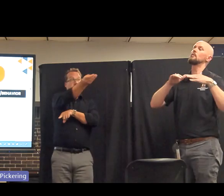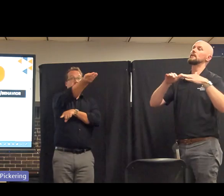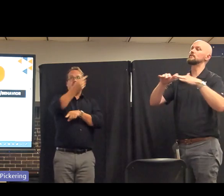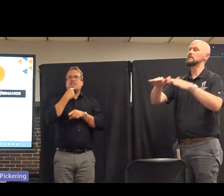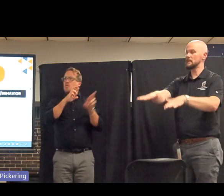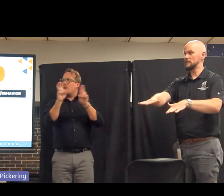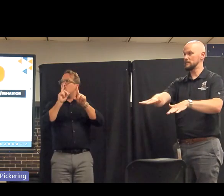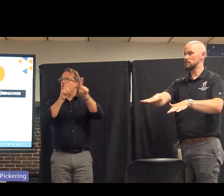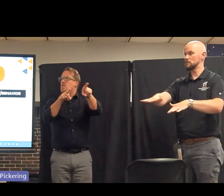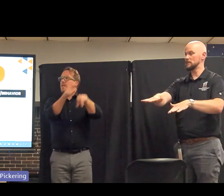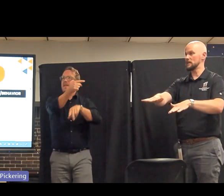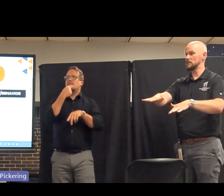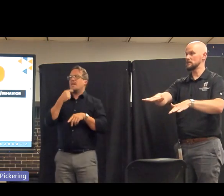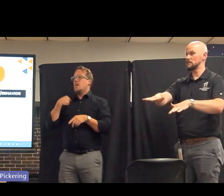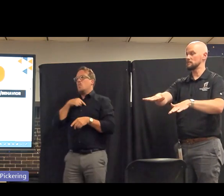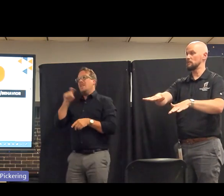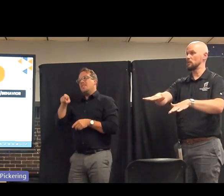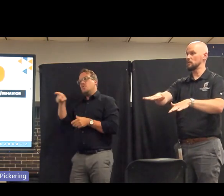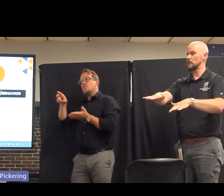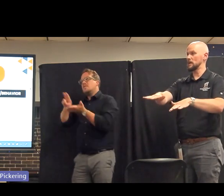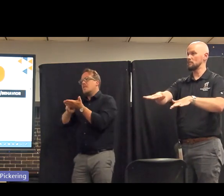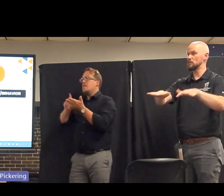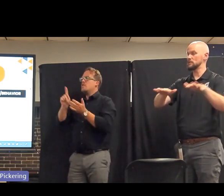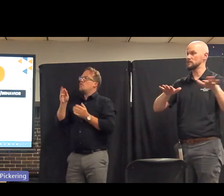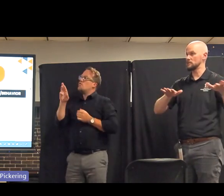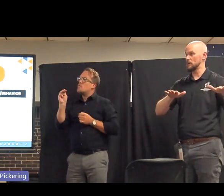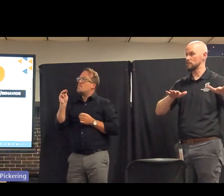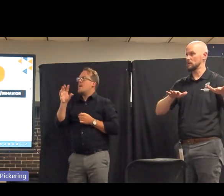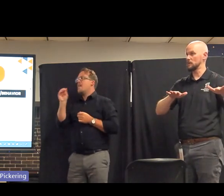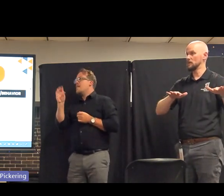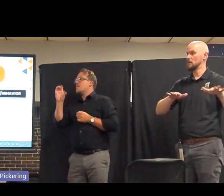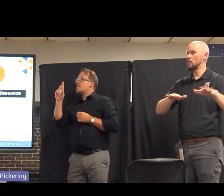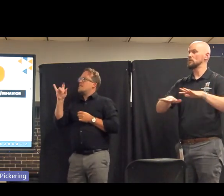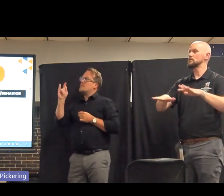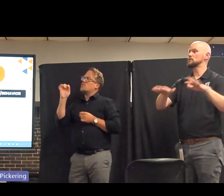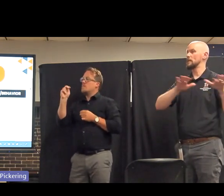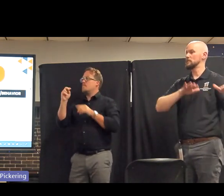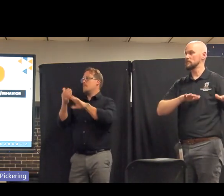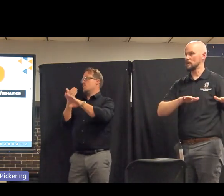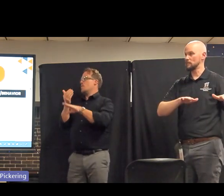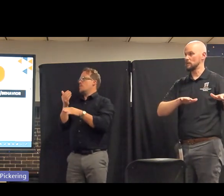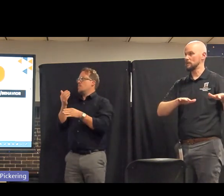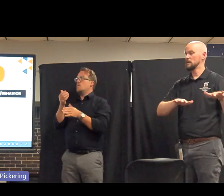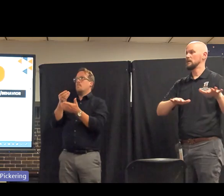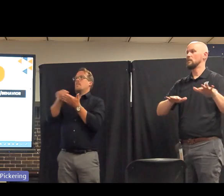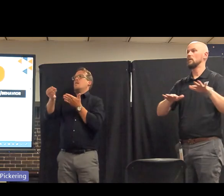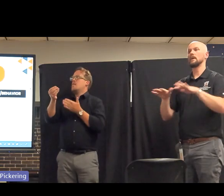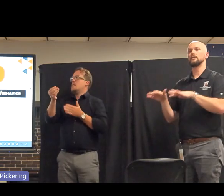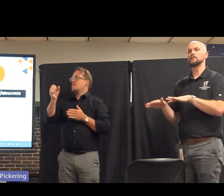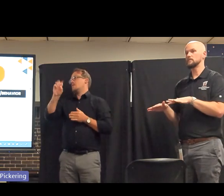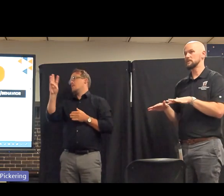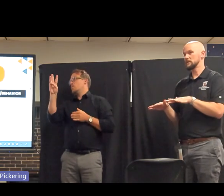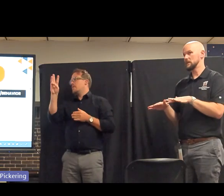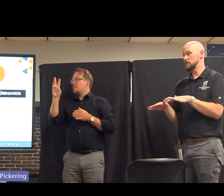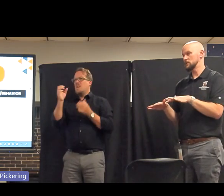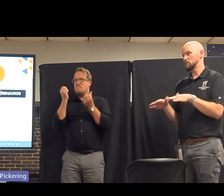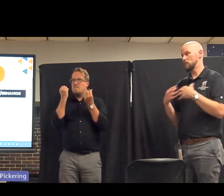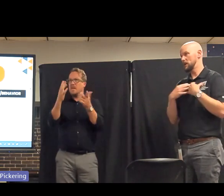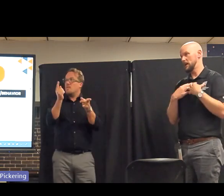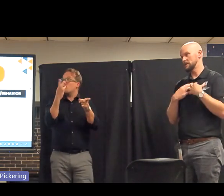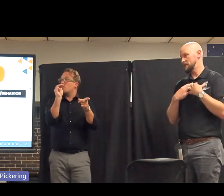say, oh, we need you to sign these terms and conditions before you can purchase the software or subscribe to the software. Well, a lot of those terms